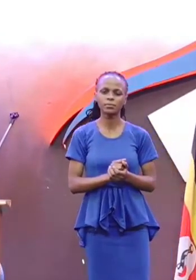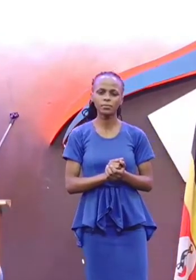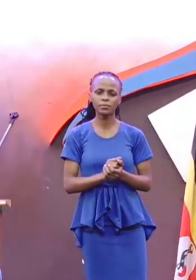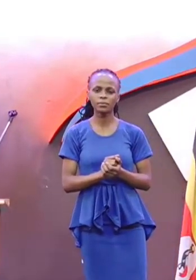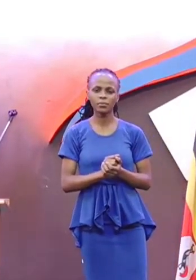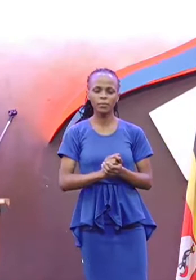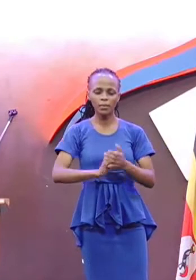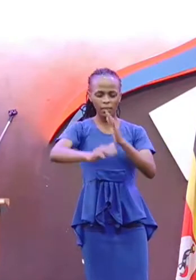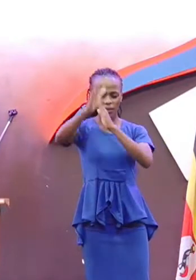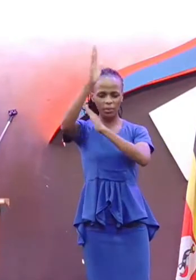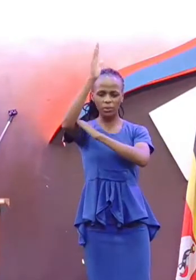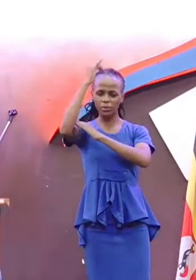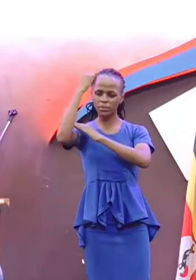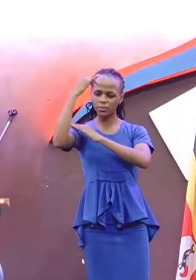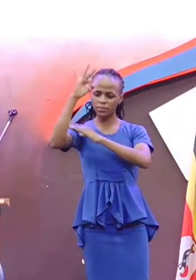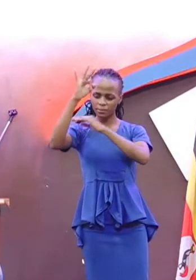Mukama babanga